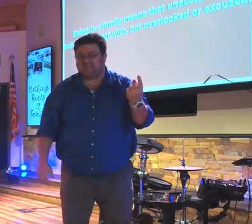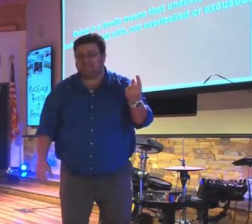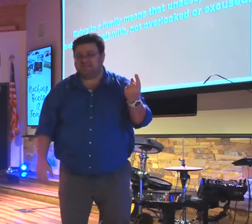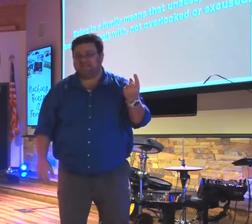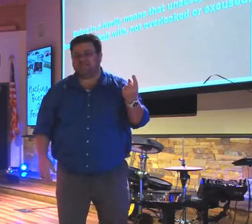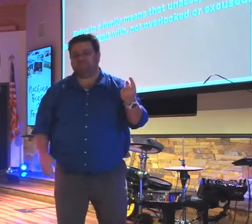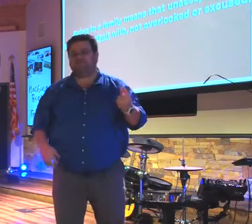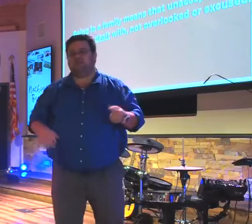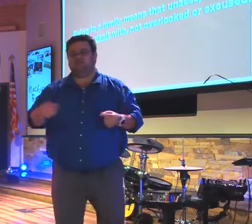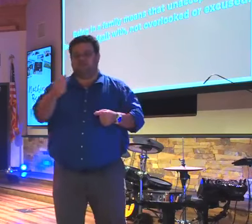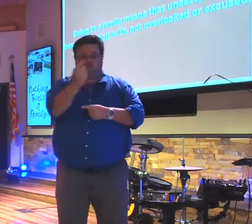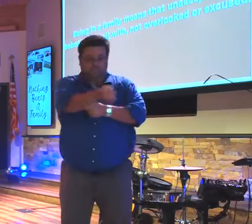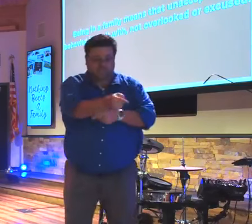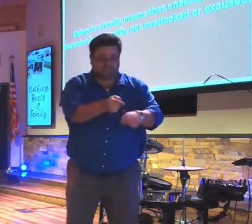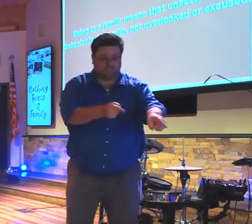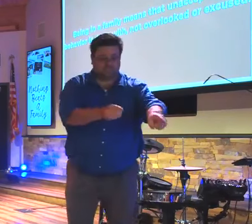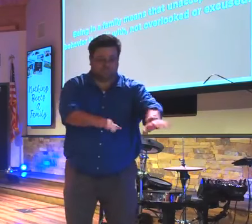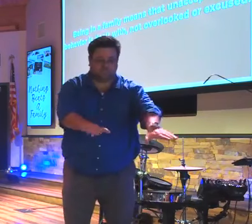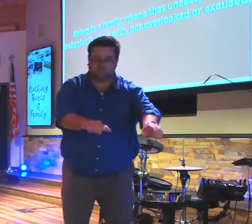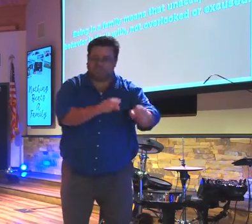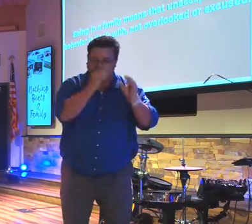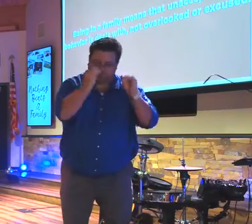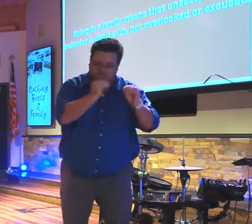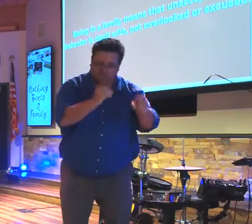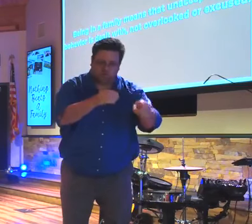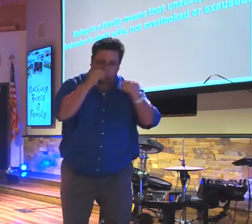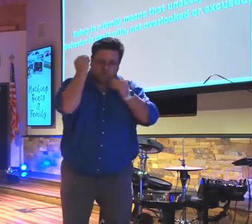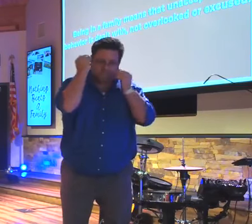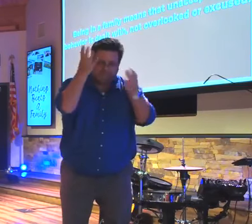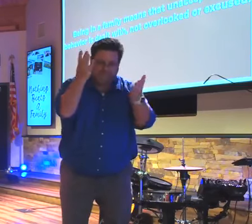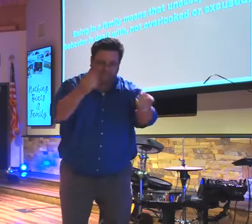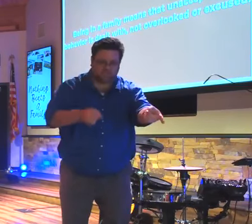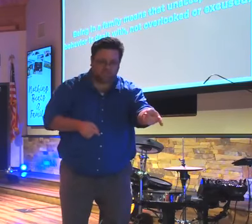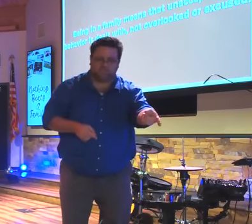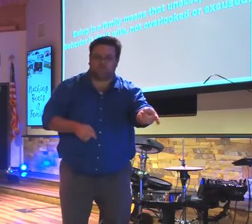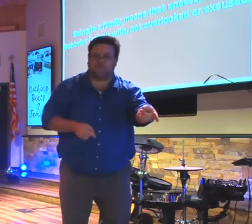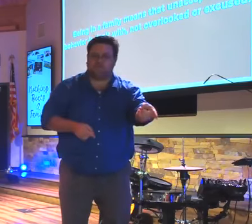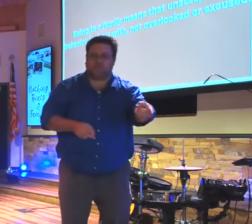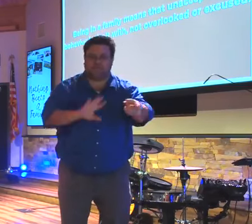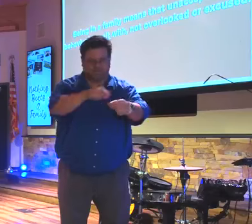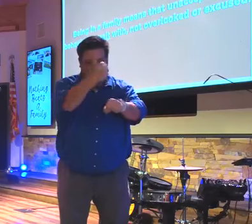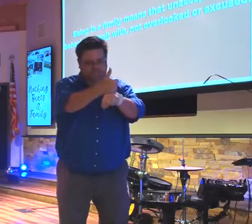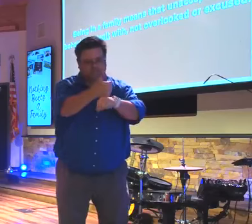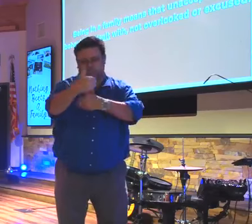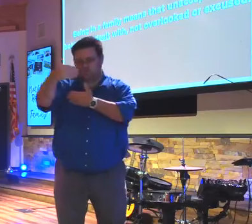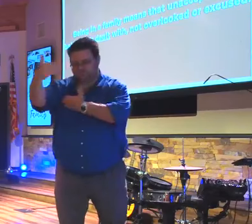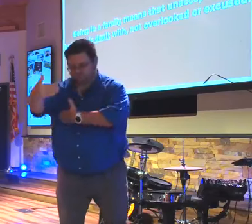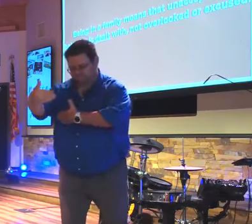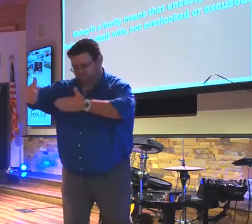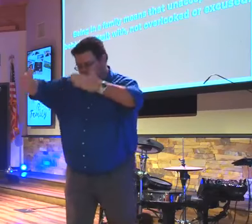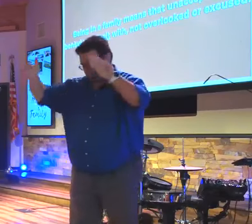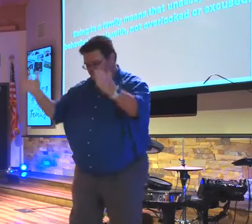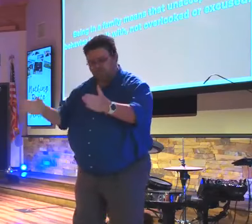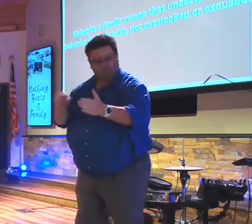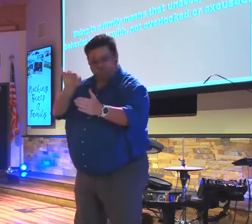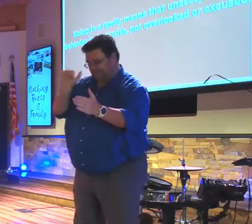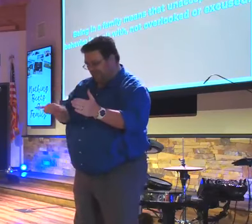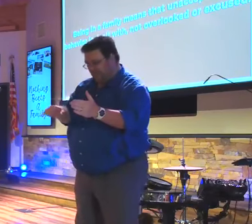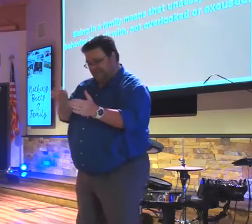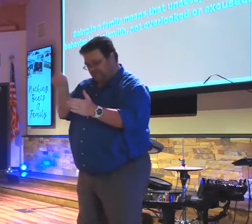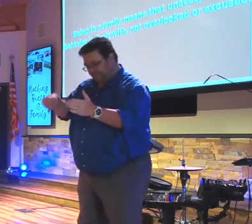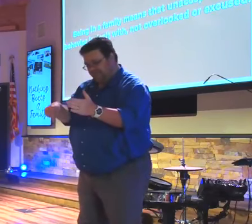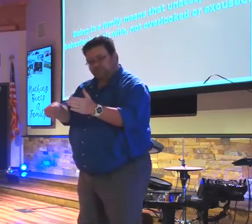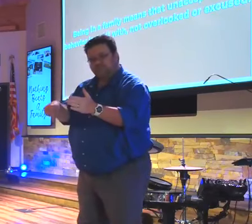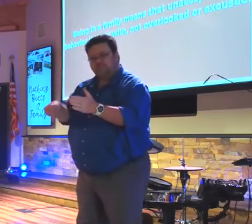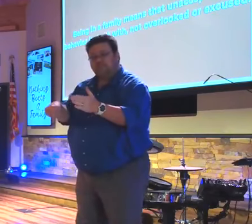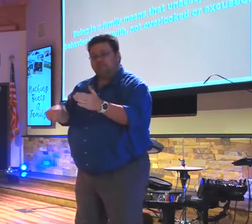Listen. Correcting your children and teaching them to obey and setting up boundaries and making them stay in the boundaries, that may save